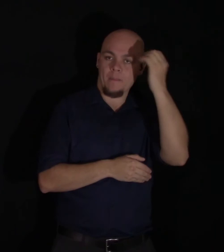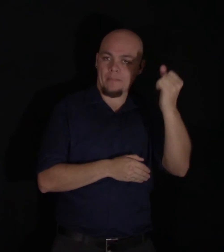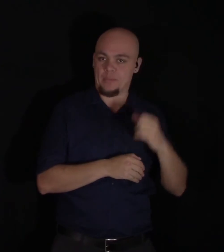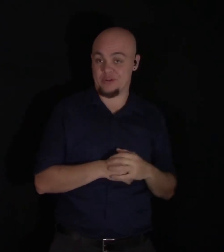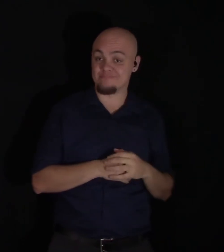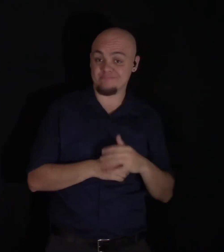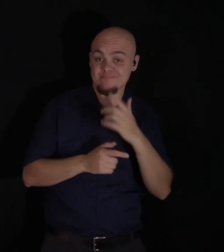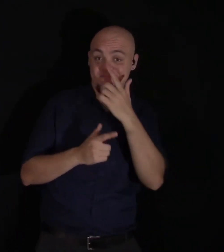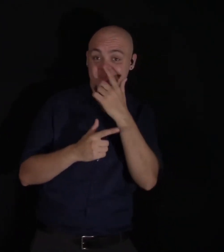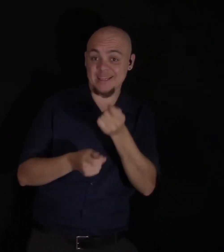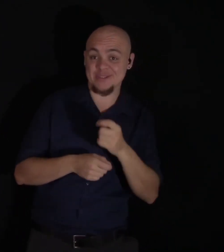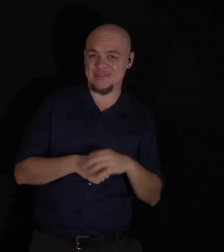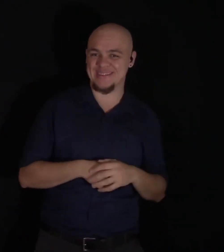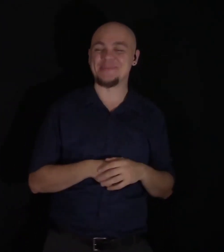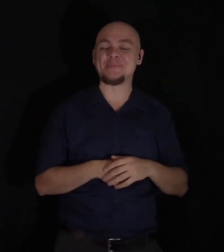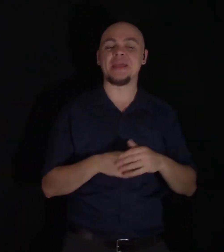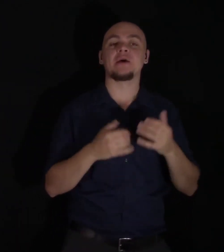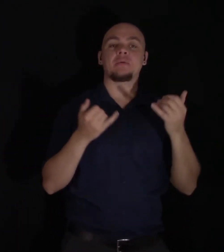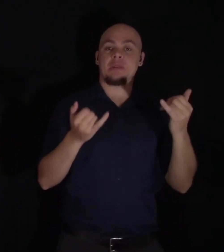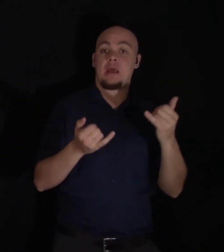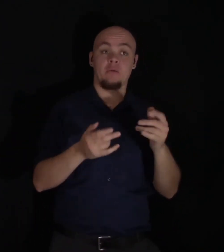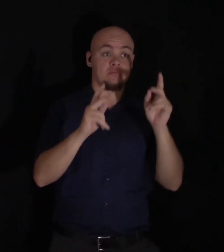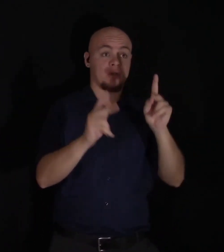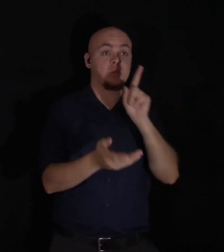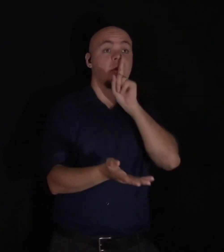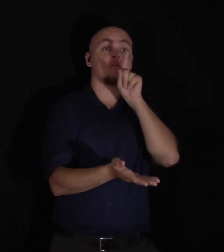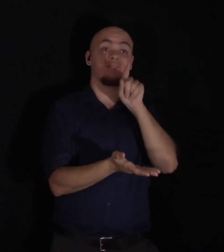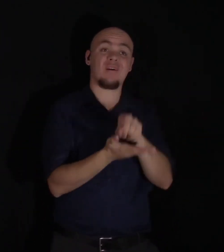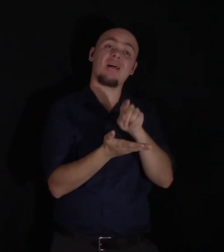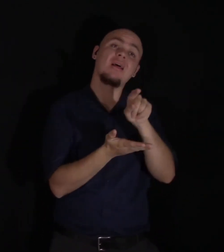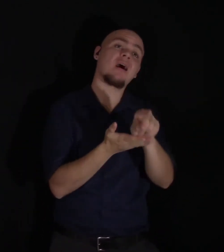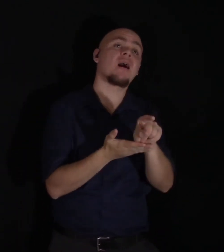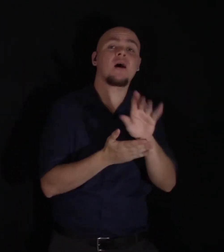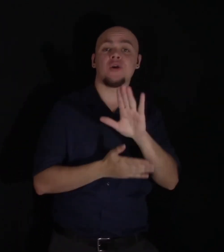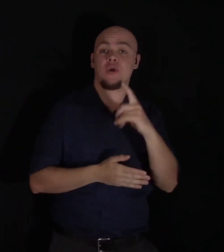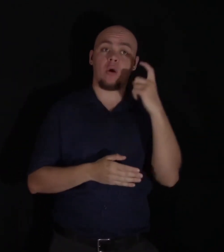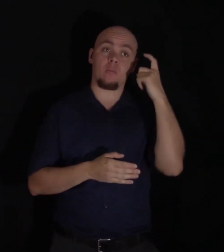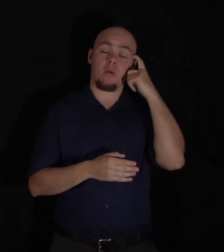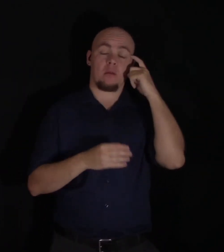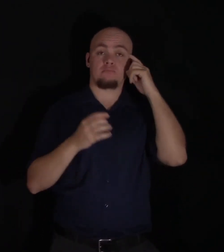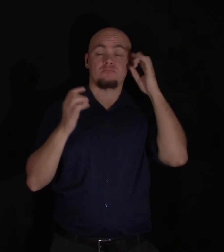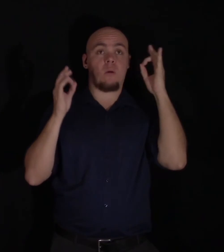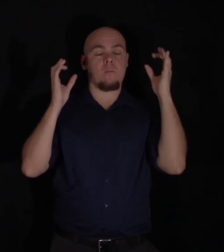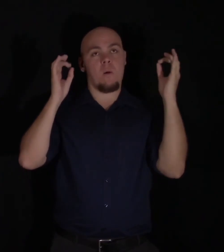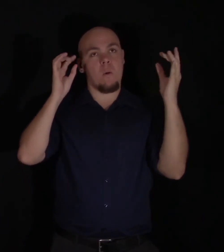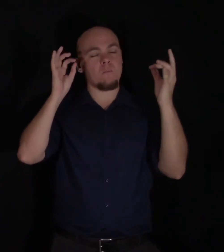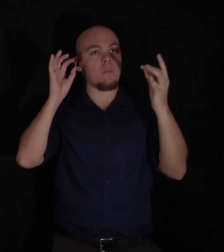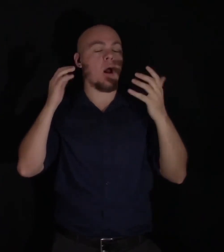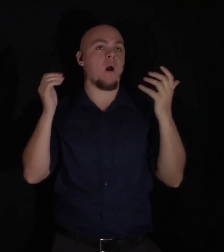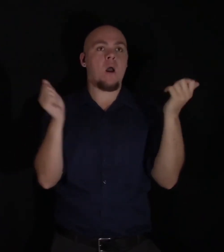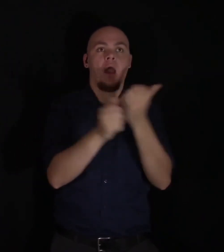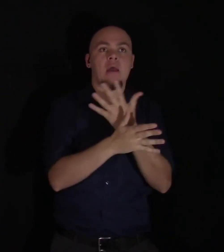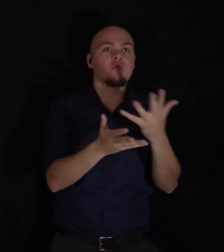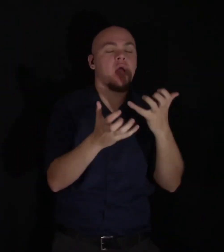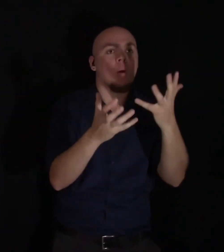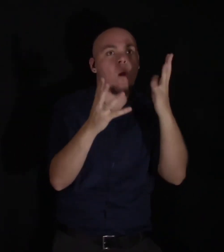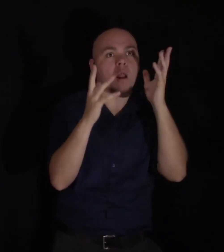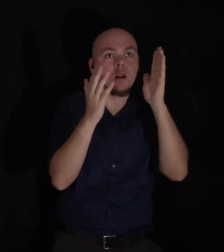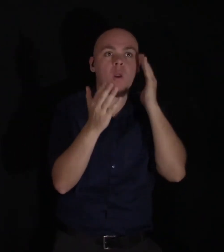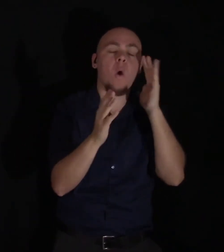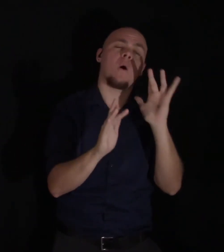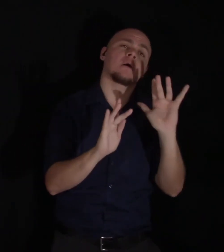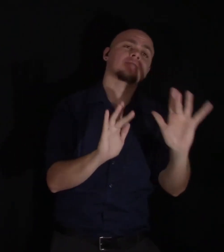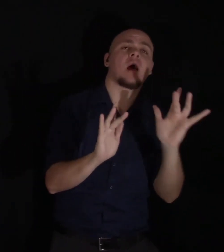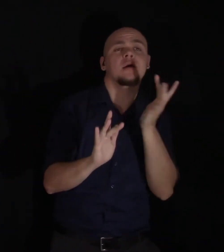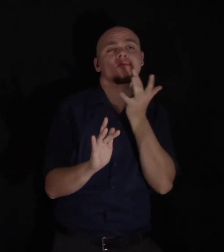Okay, so now you fall in love with someone, and again, your brain is lit up. You want to know everything about them. You want to touch them,